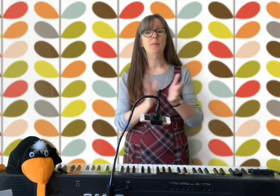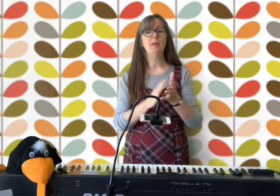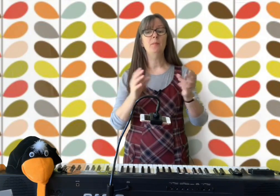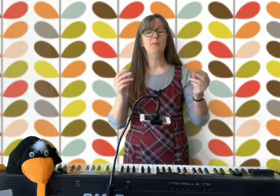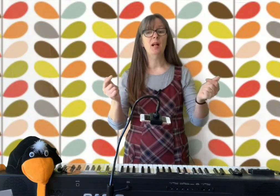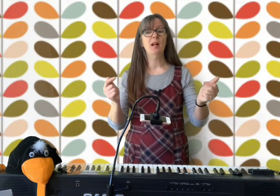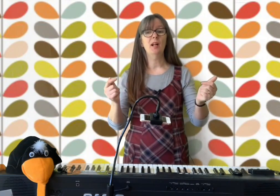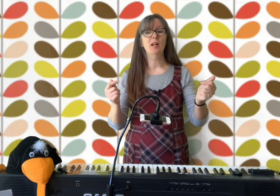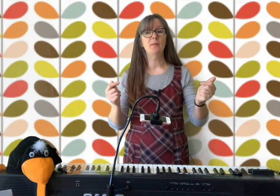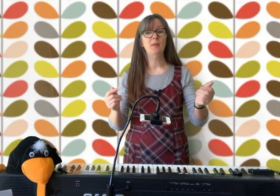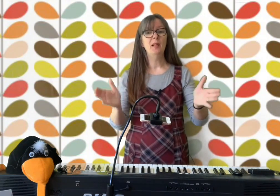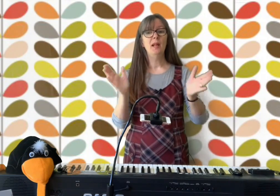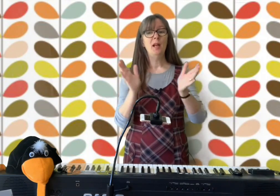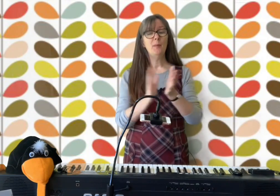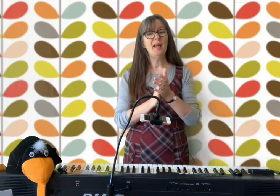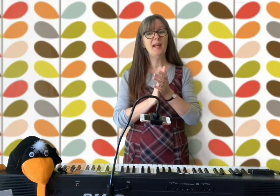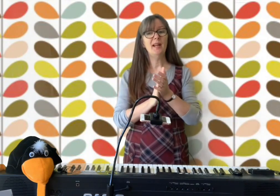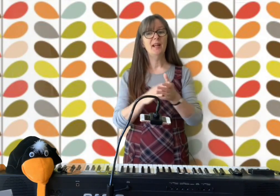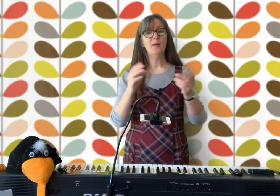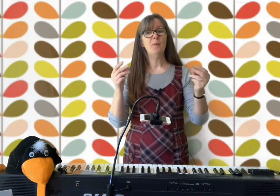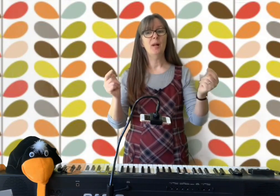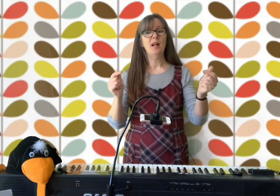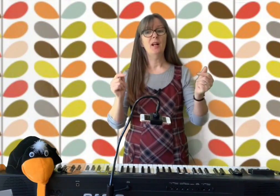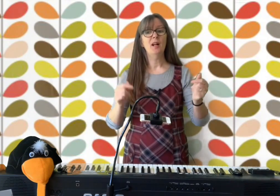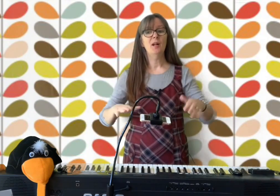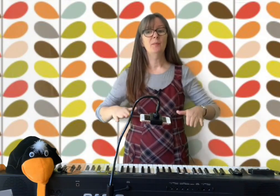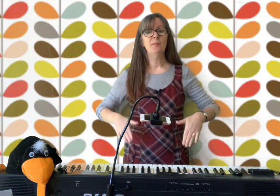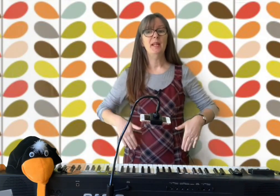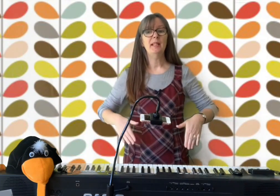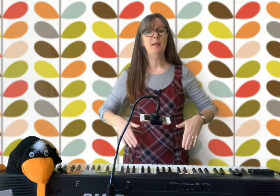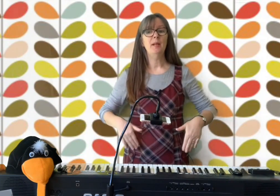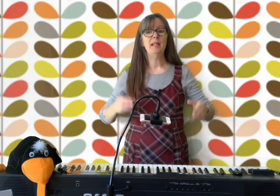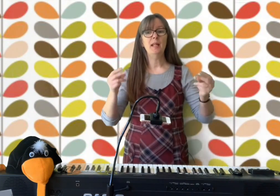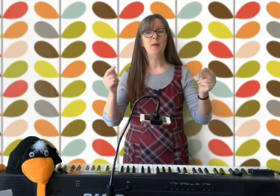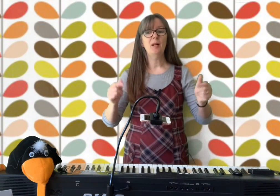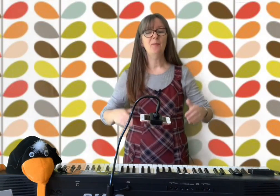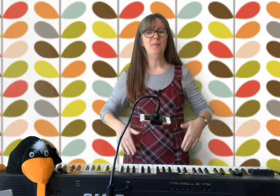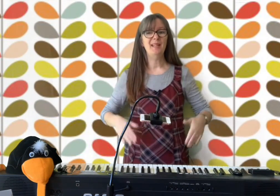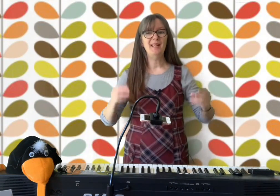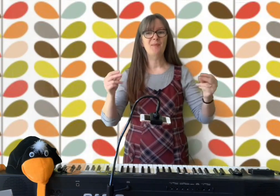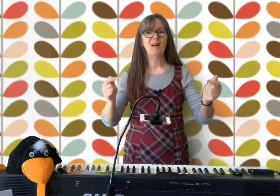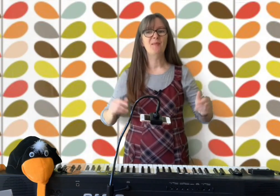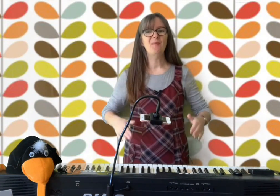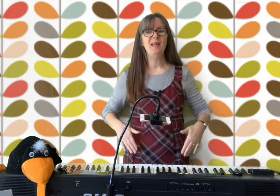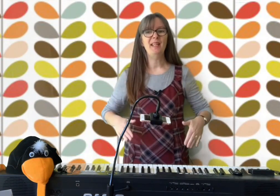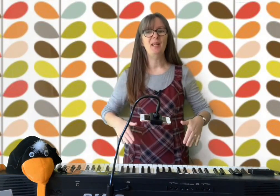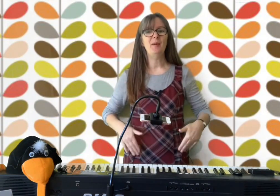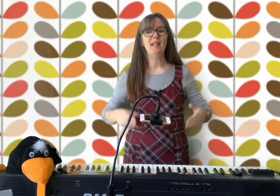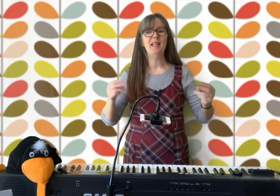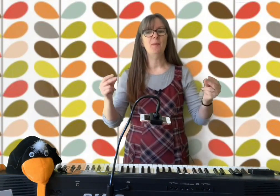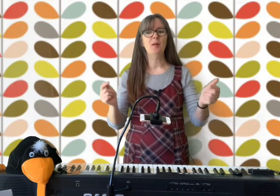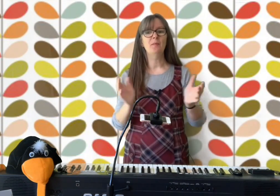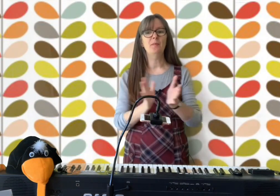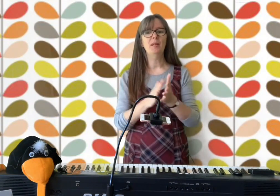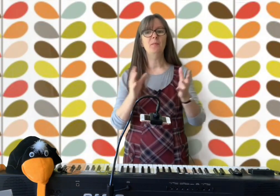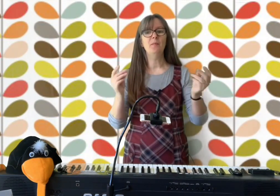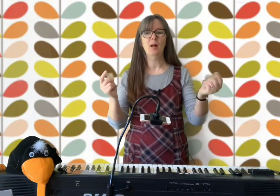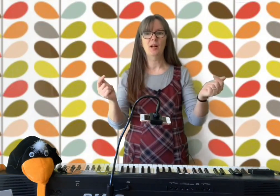bim bum. Bum bum, biddy biddy bum, biddy bum, biddy biddy bum, bim